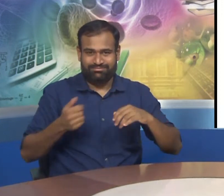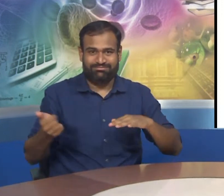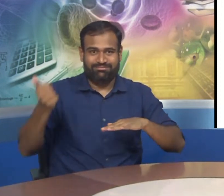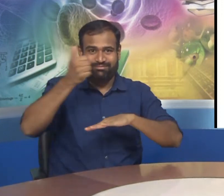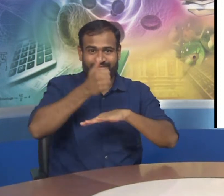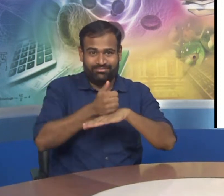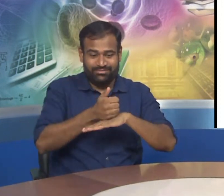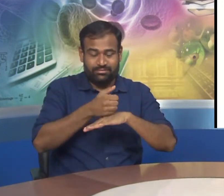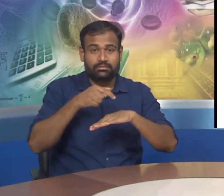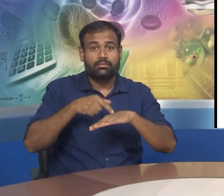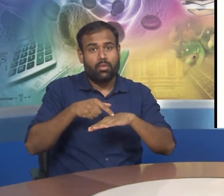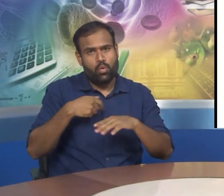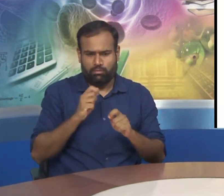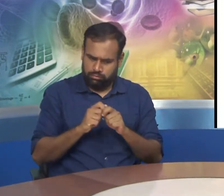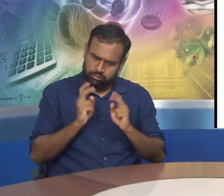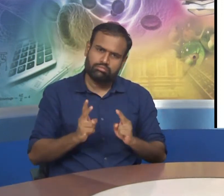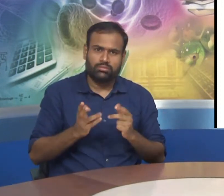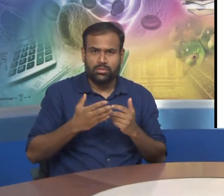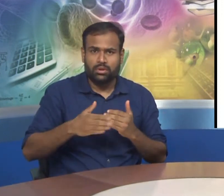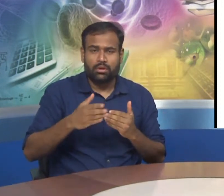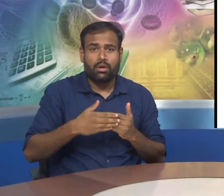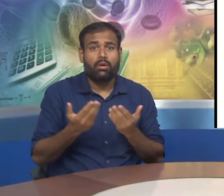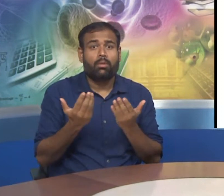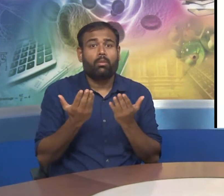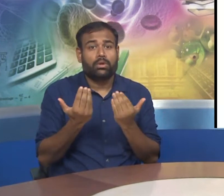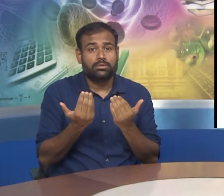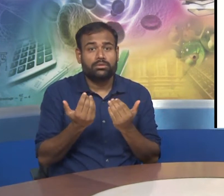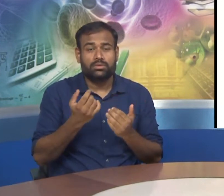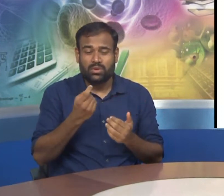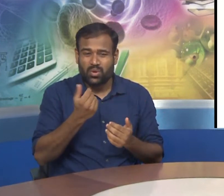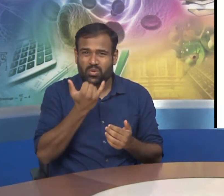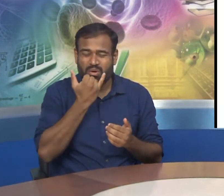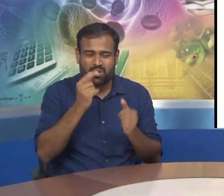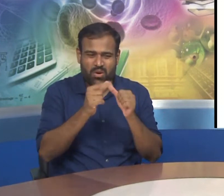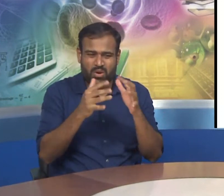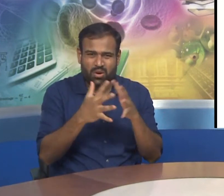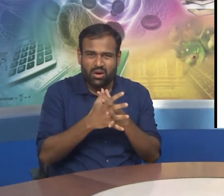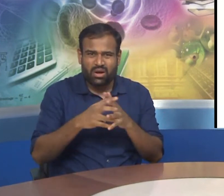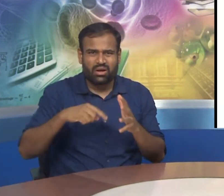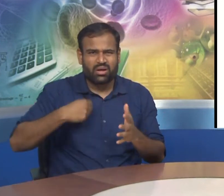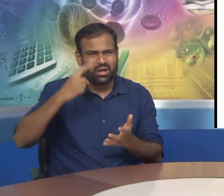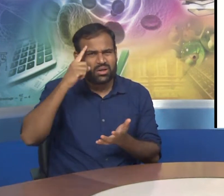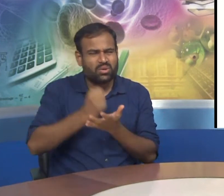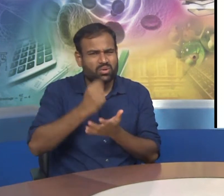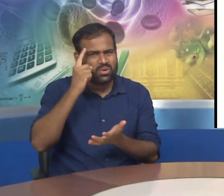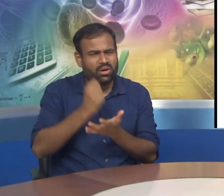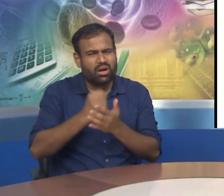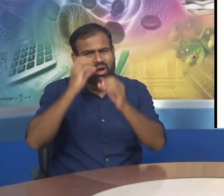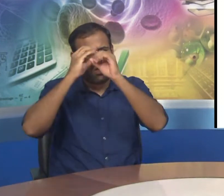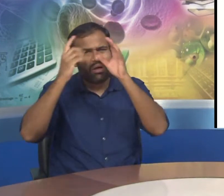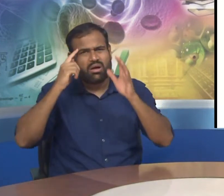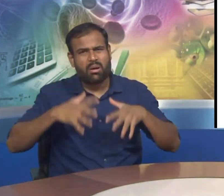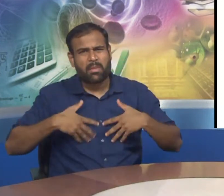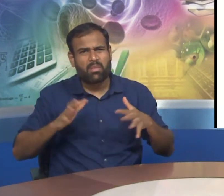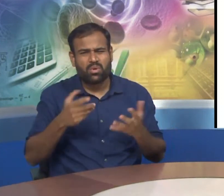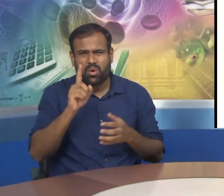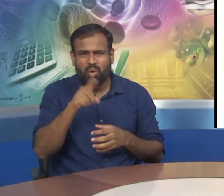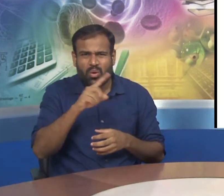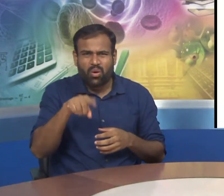In exceptional cases, a Supreme Court judge may be removed before the age of retirement, according to the